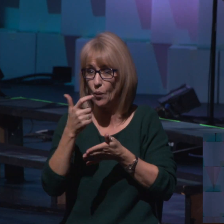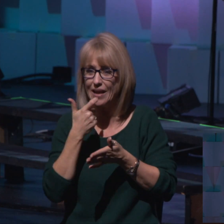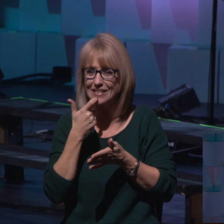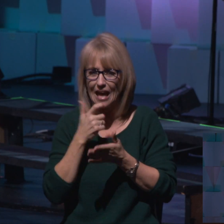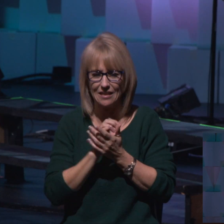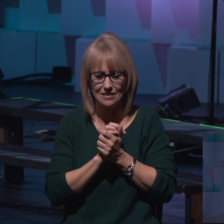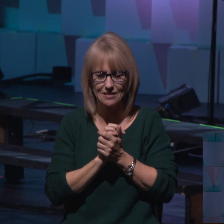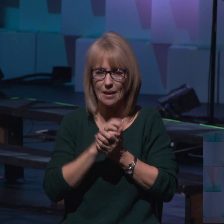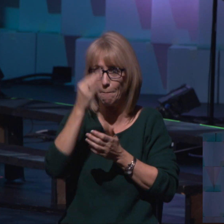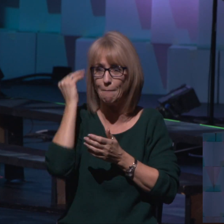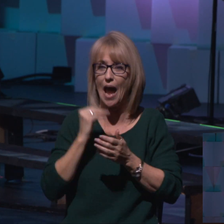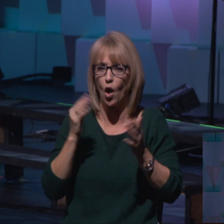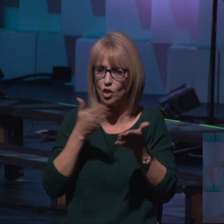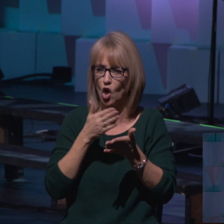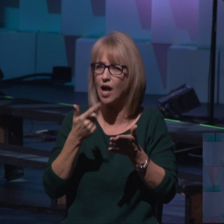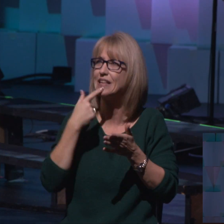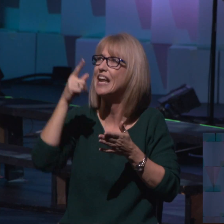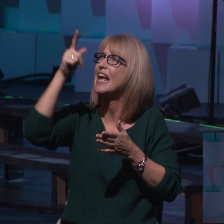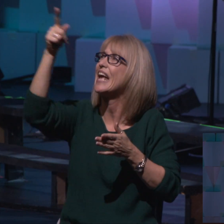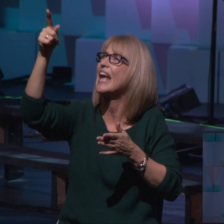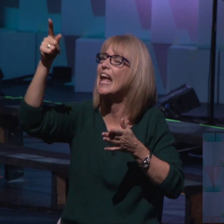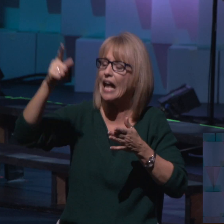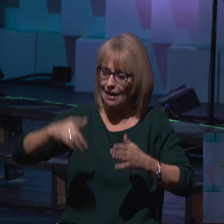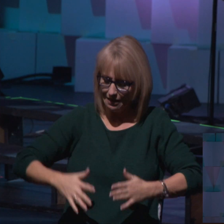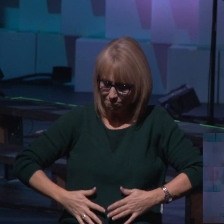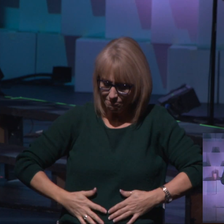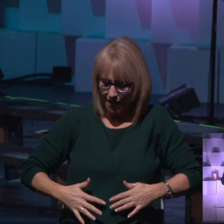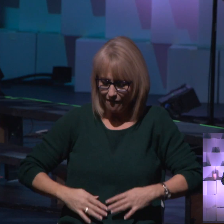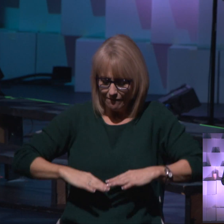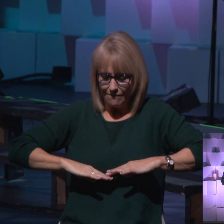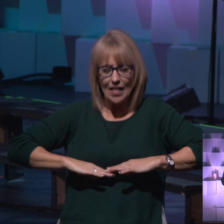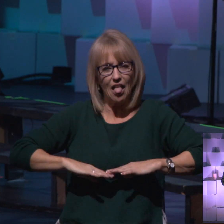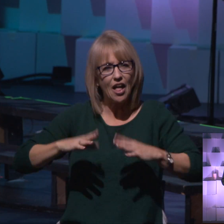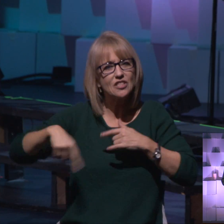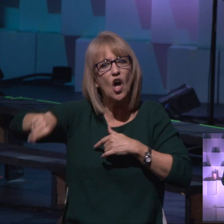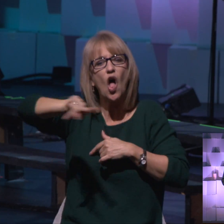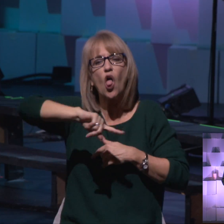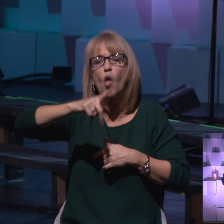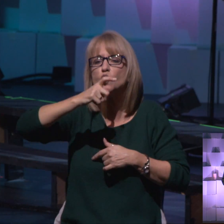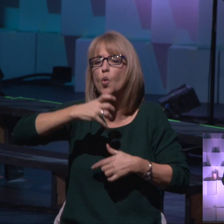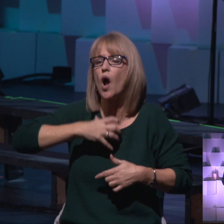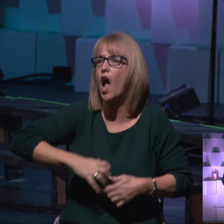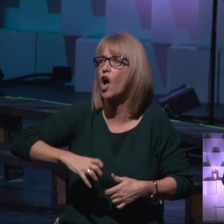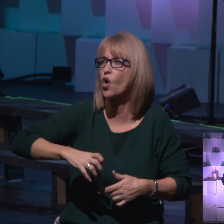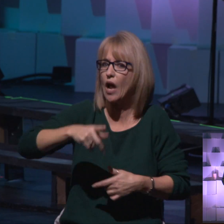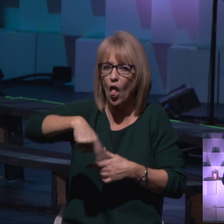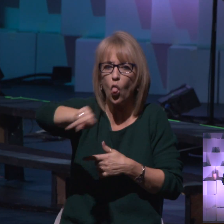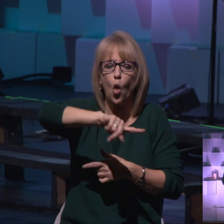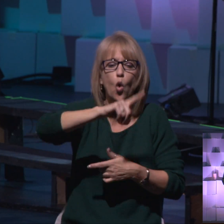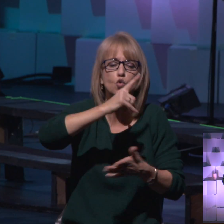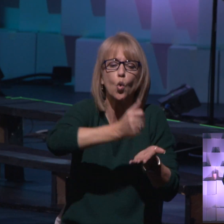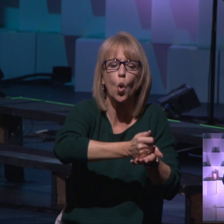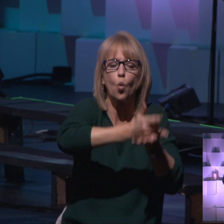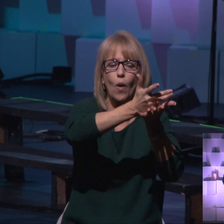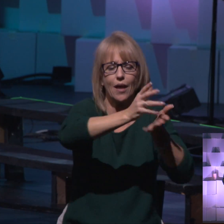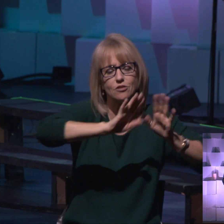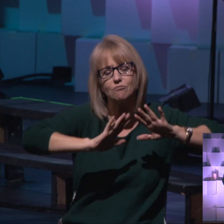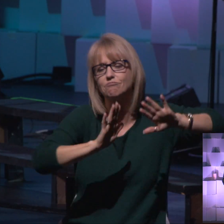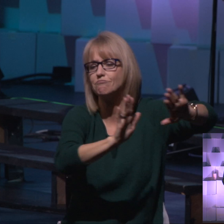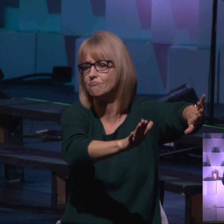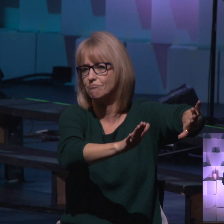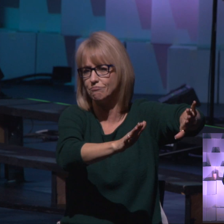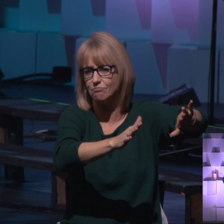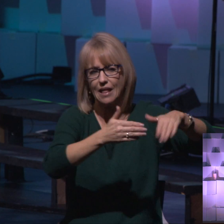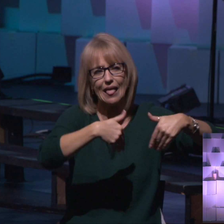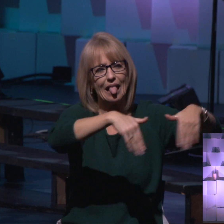says, he has filled the hungry with good things and has sent the rich away empty. So when we're hungering for